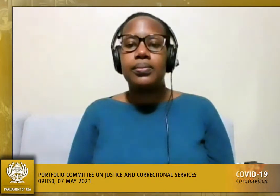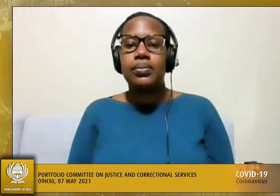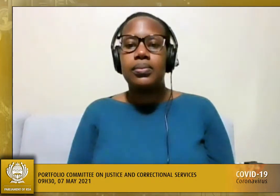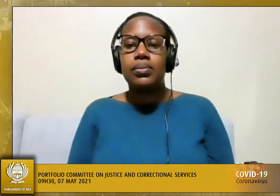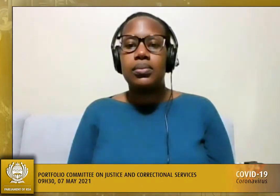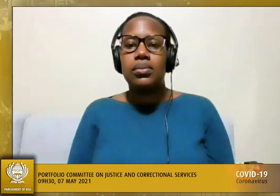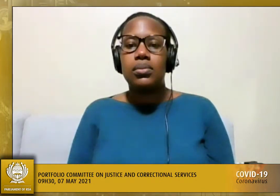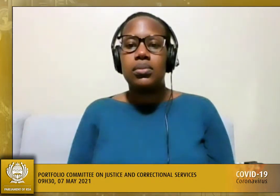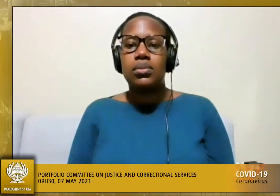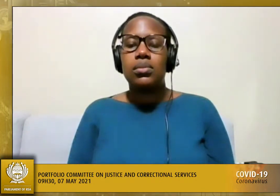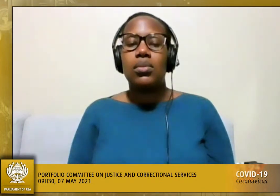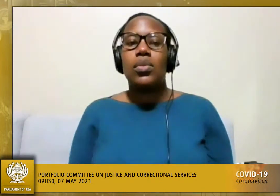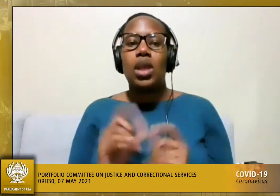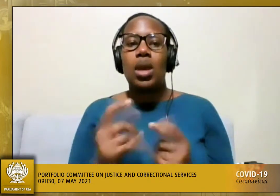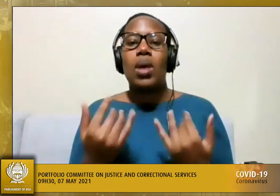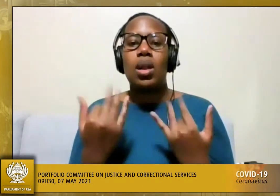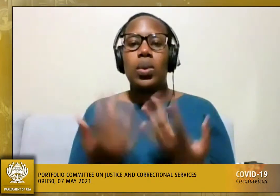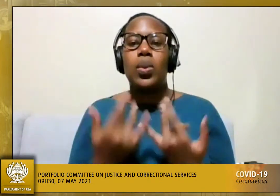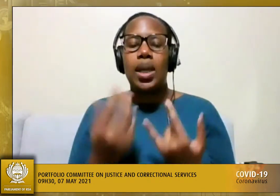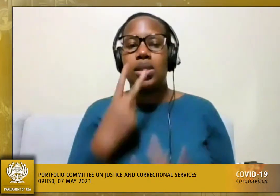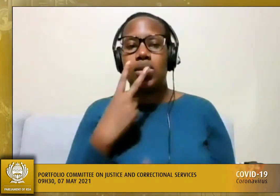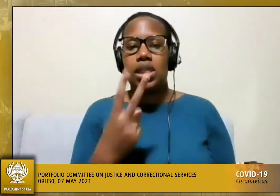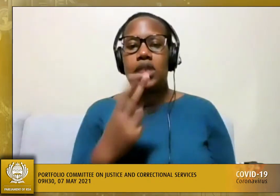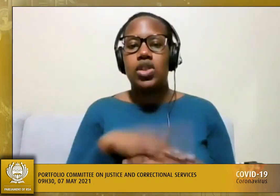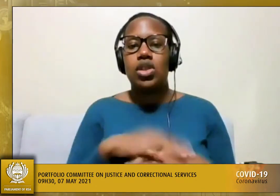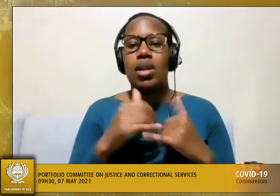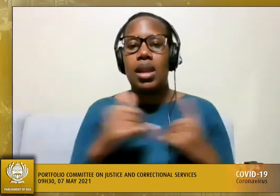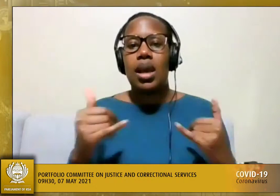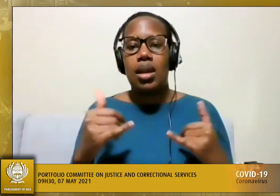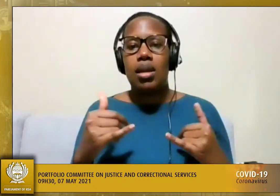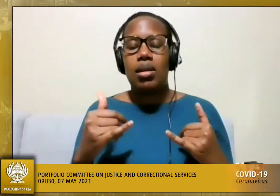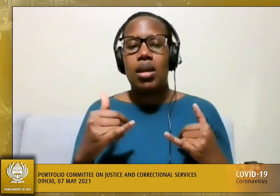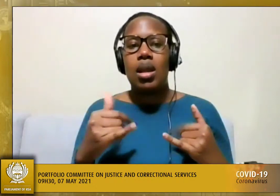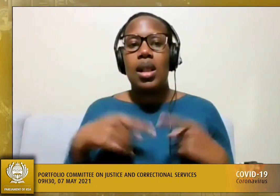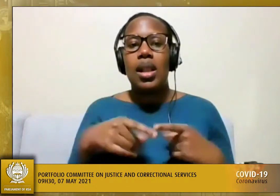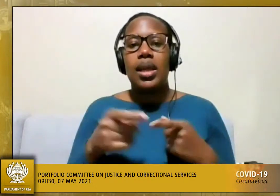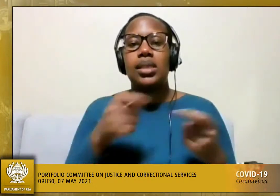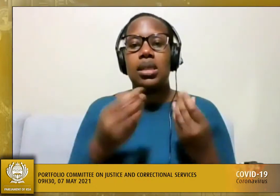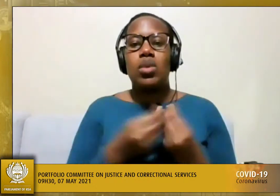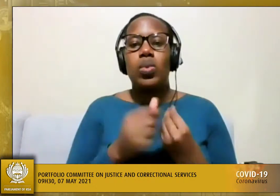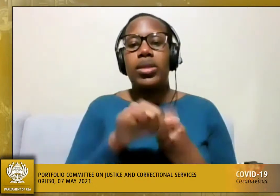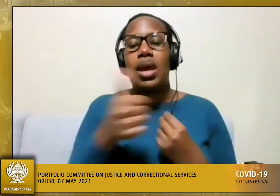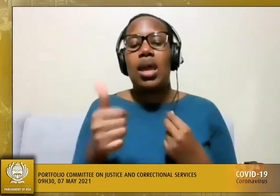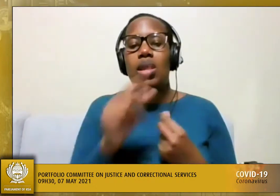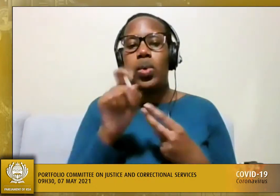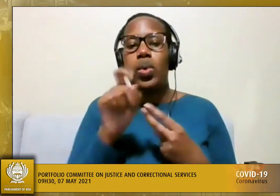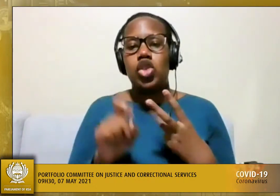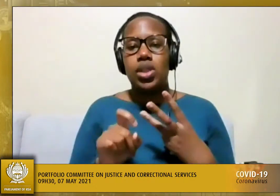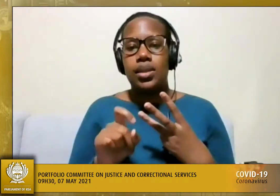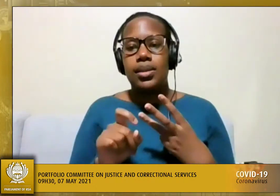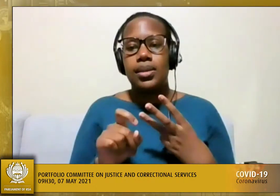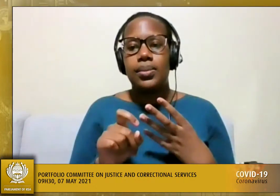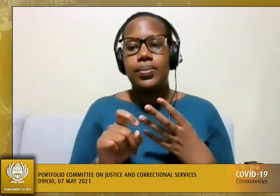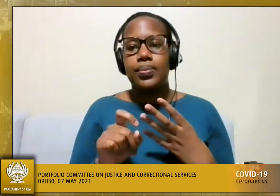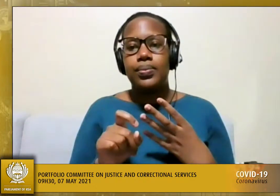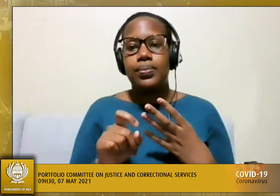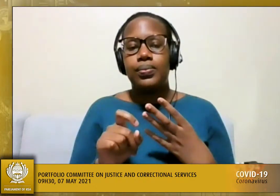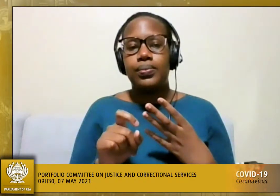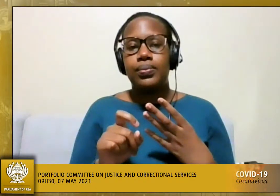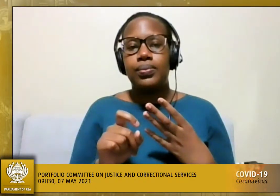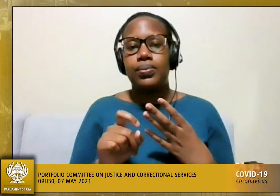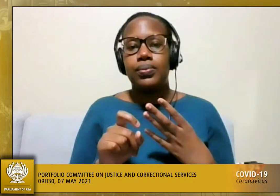okay whilst we waiting to see if she is online let's just deal with some of the other questions um perhaps